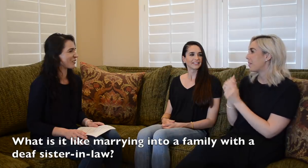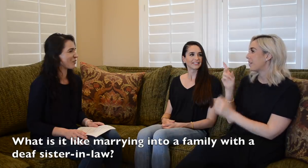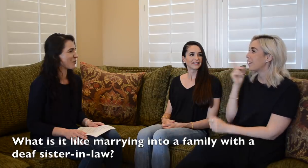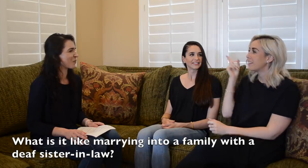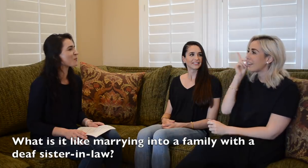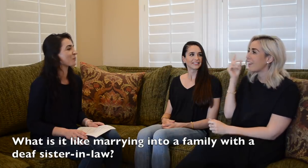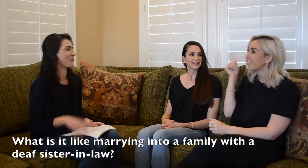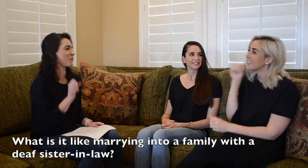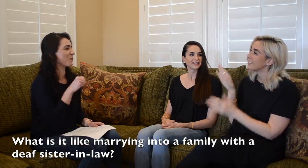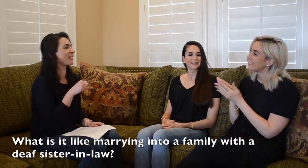a deaf